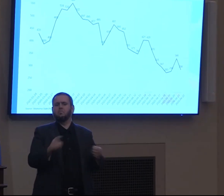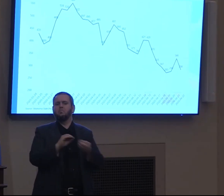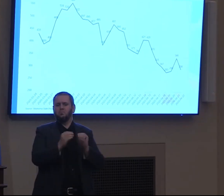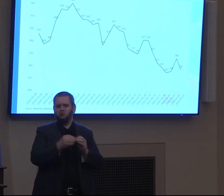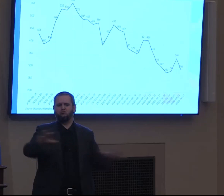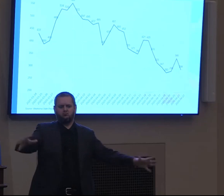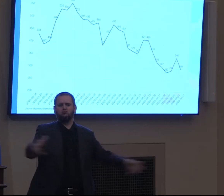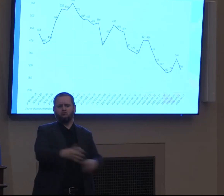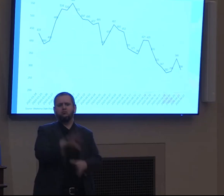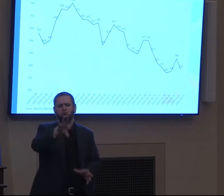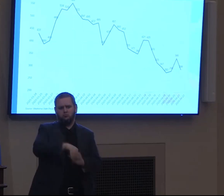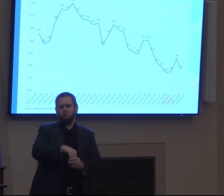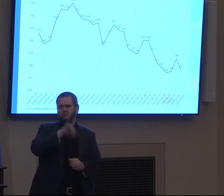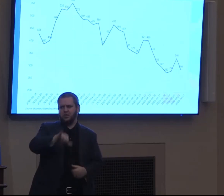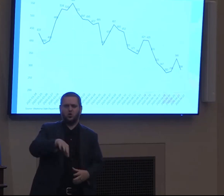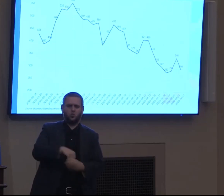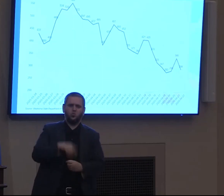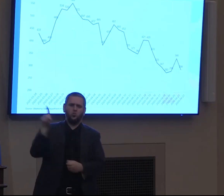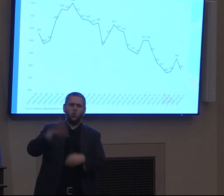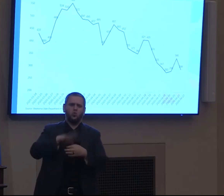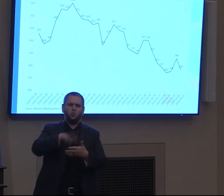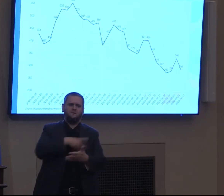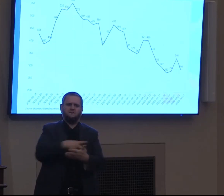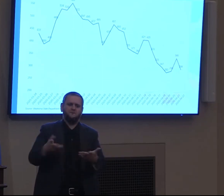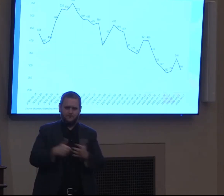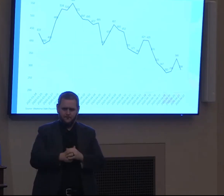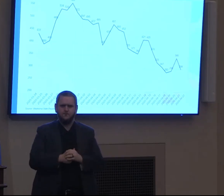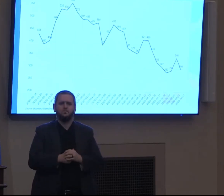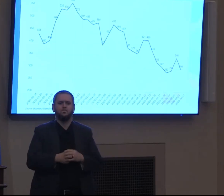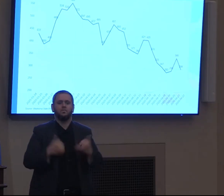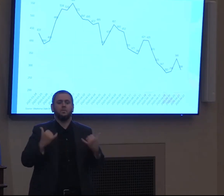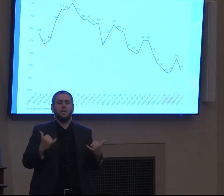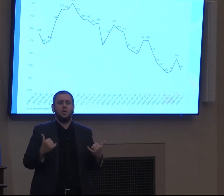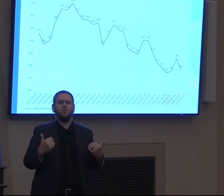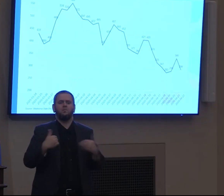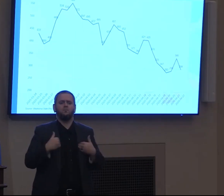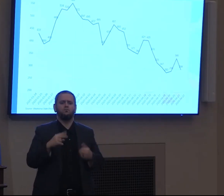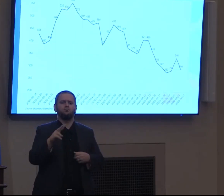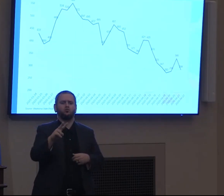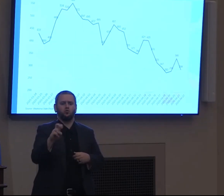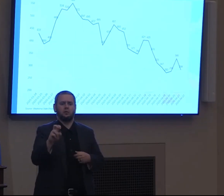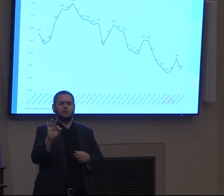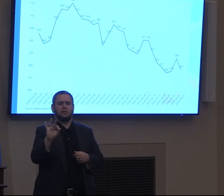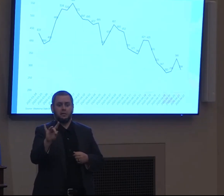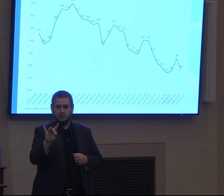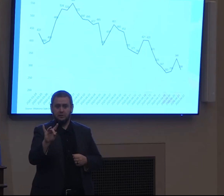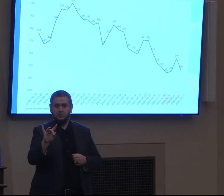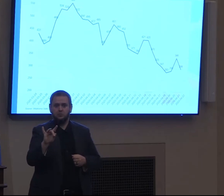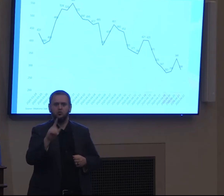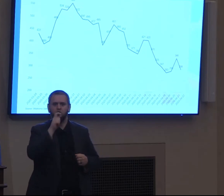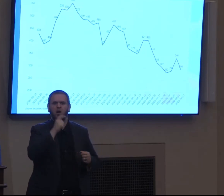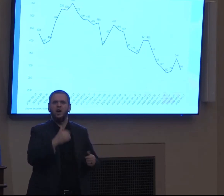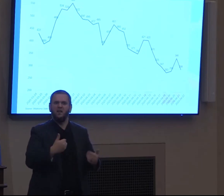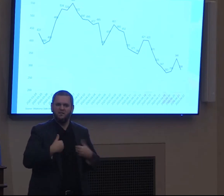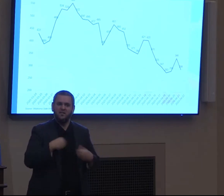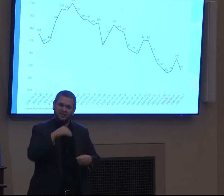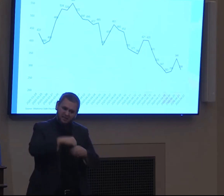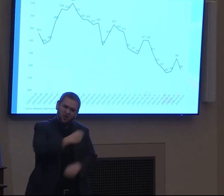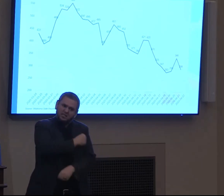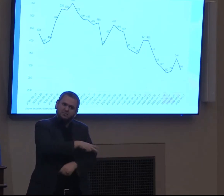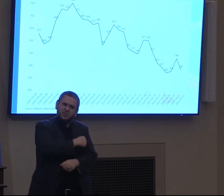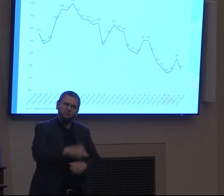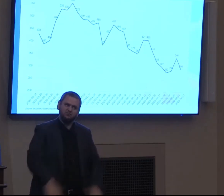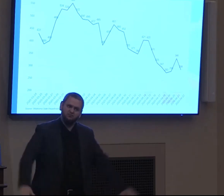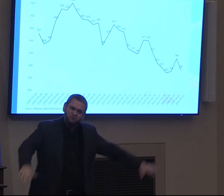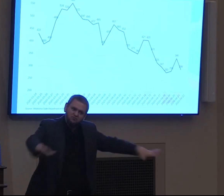COVID across our state, but we have more than 15 times those amount of beds available across our